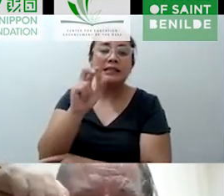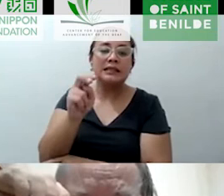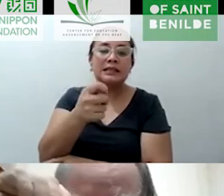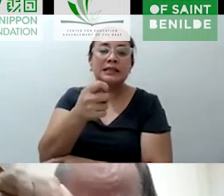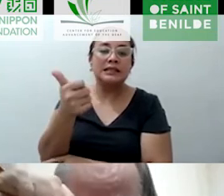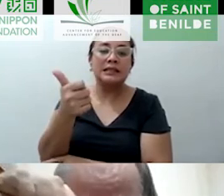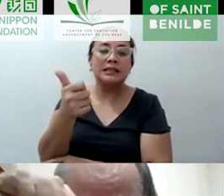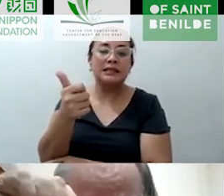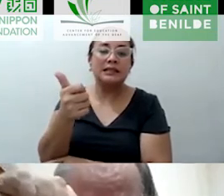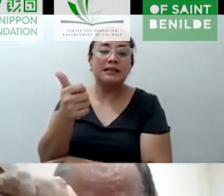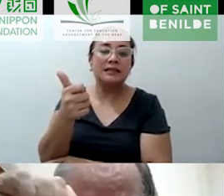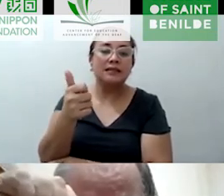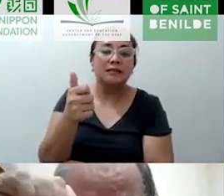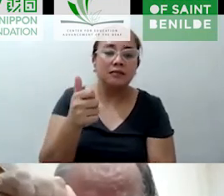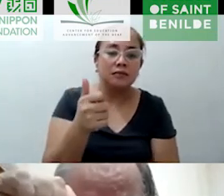the